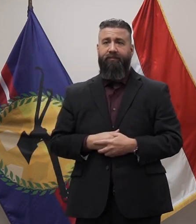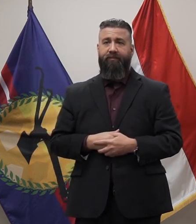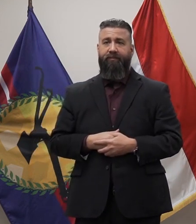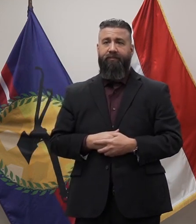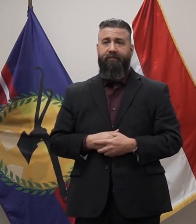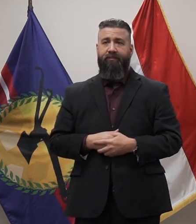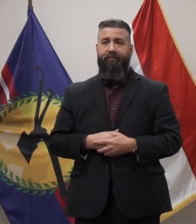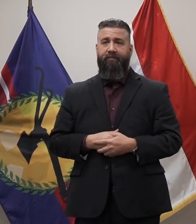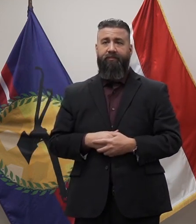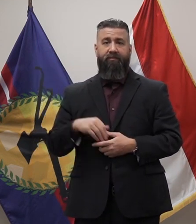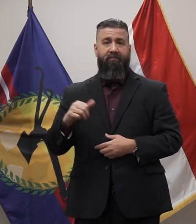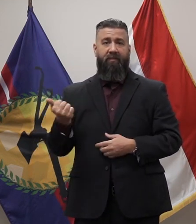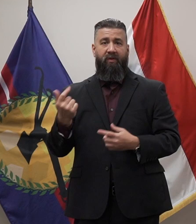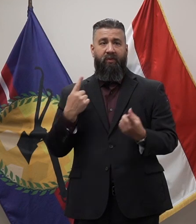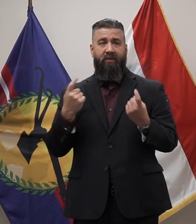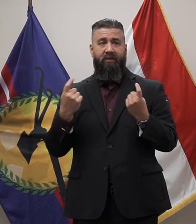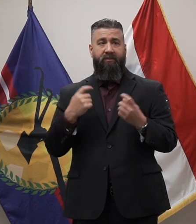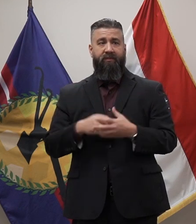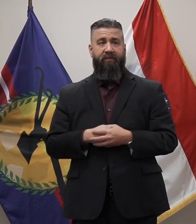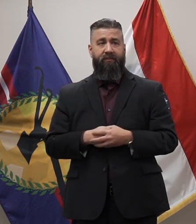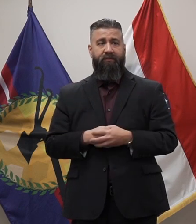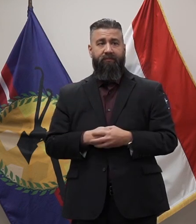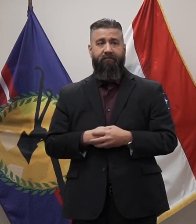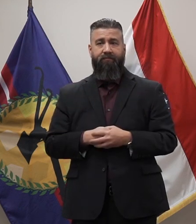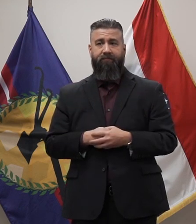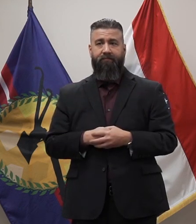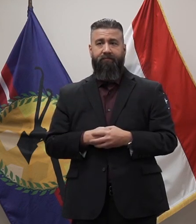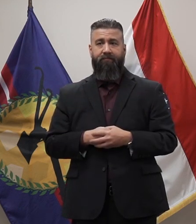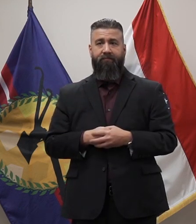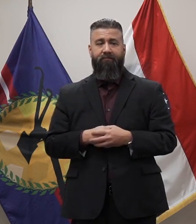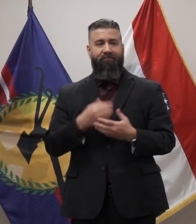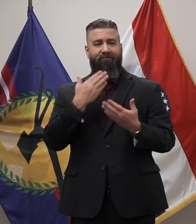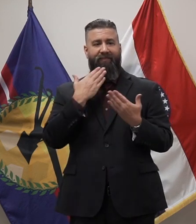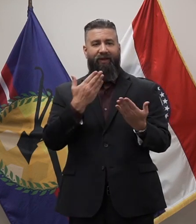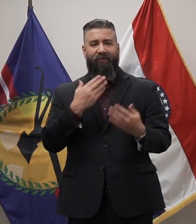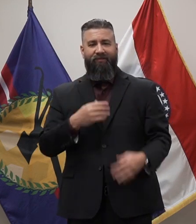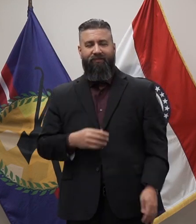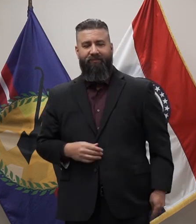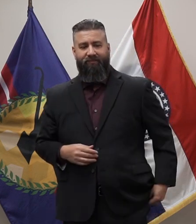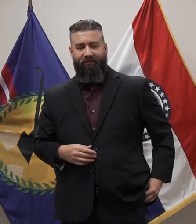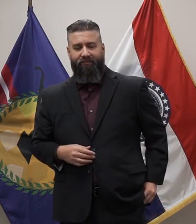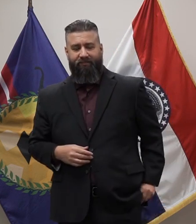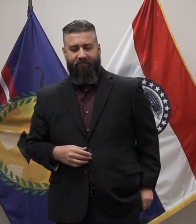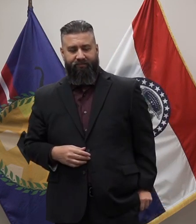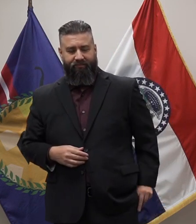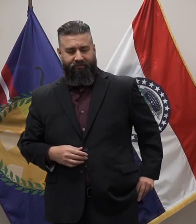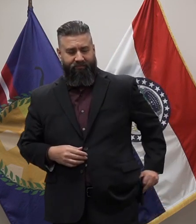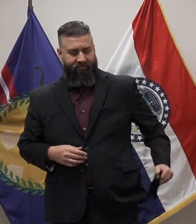Any other questions? Okay, thank you. Thank you.